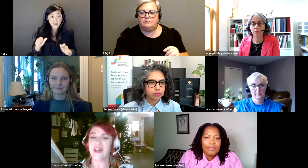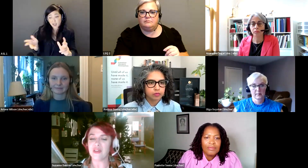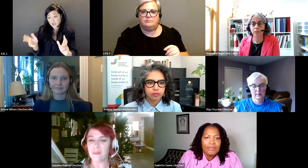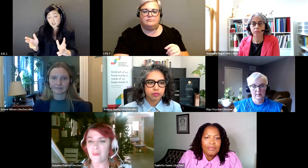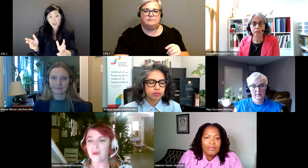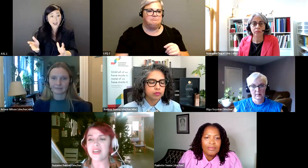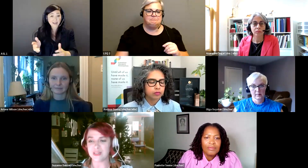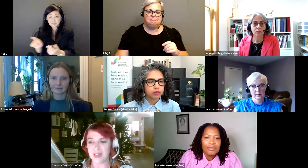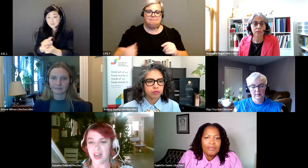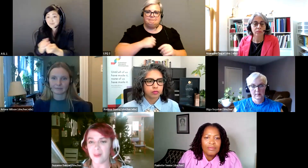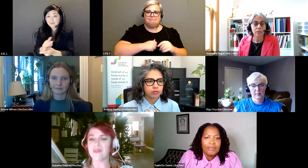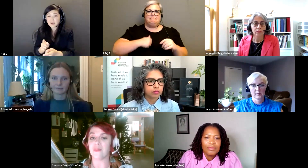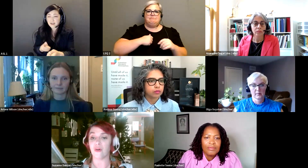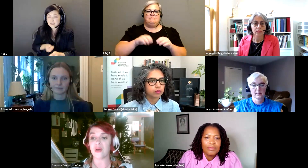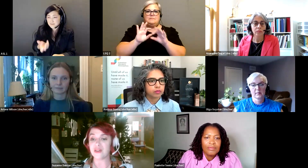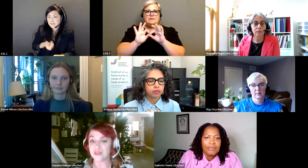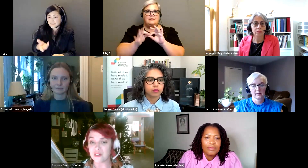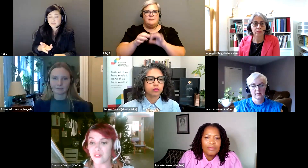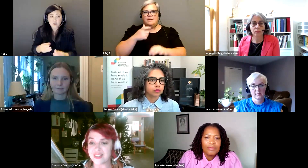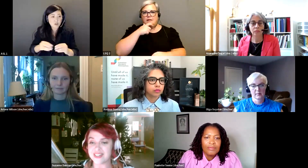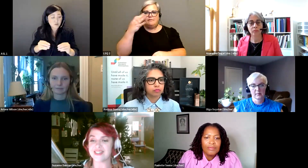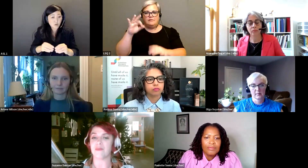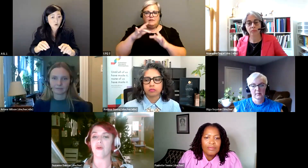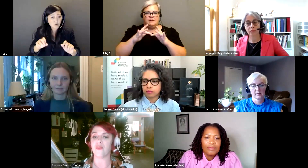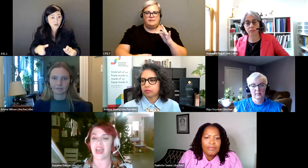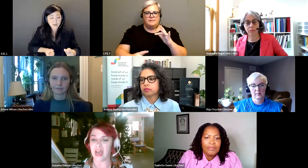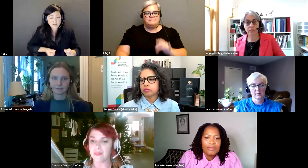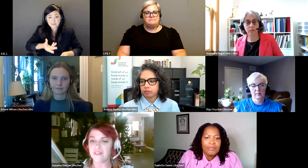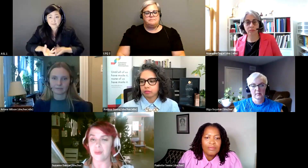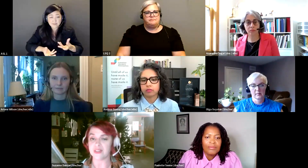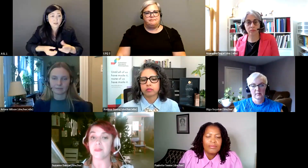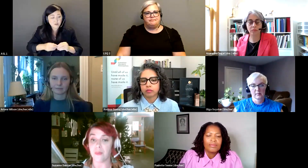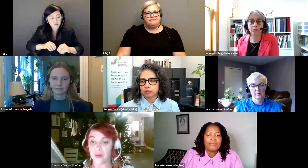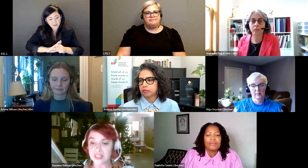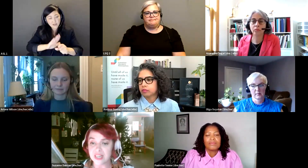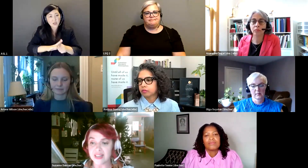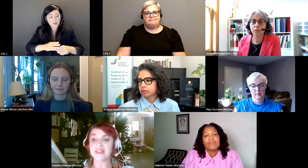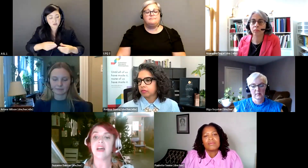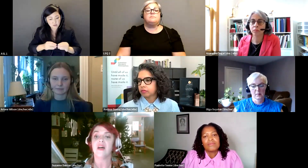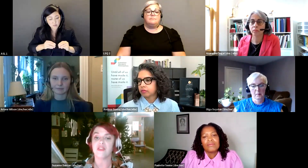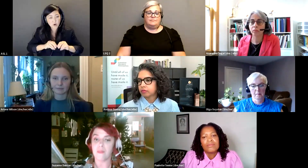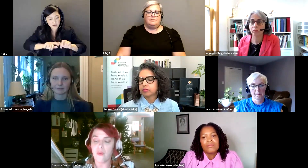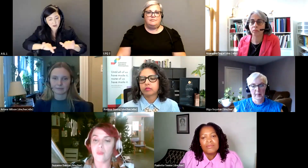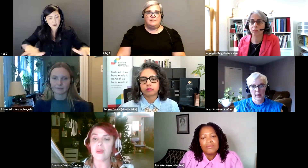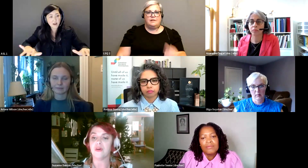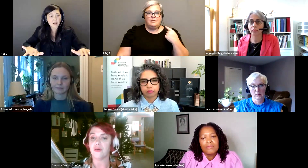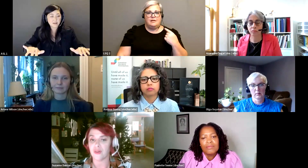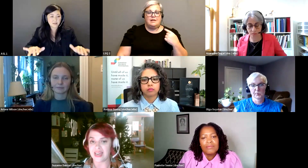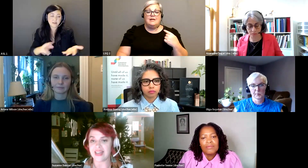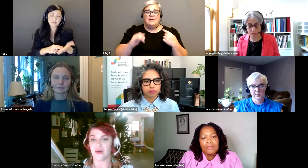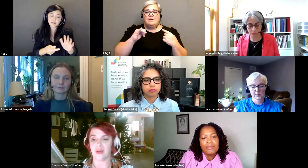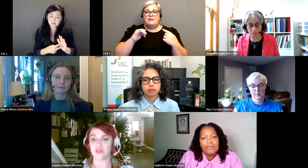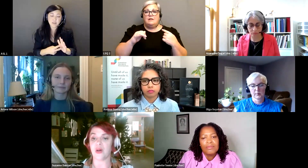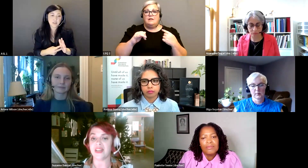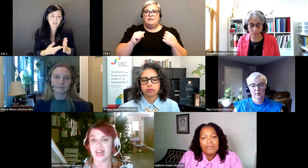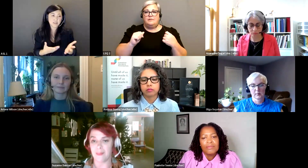interactions. The more we speak up, the more we use our voices, the more we amplify what's important to us, the more we will create